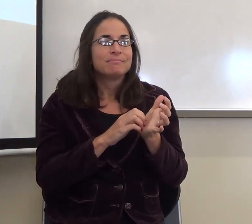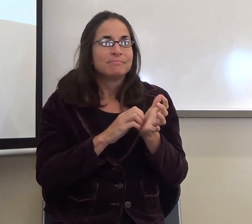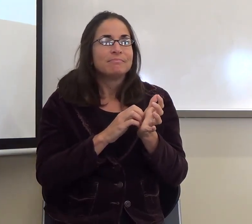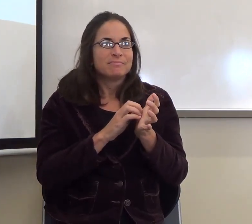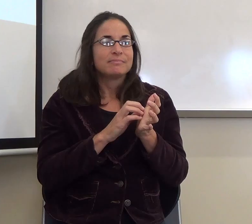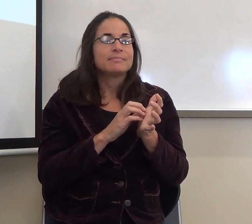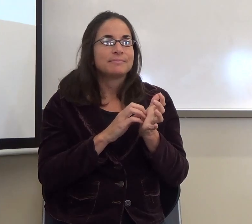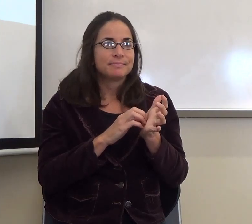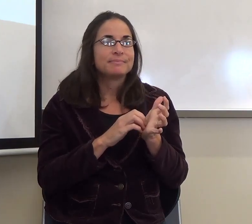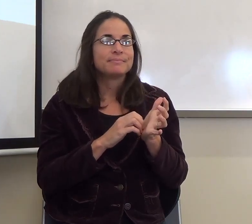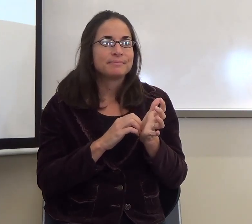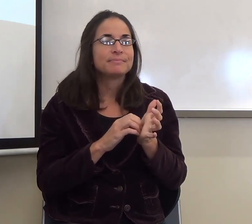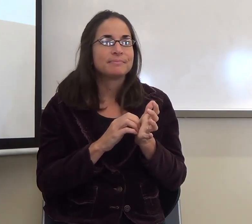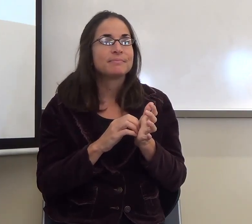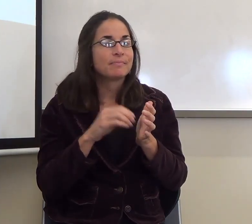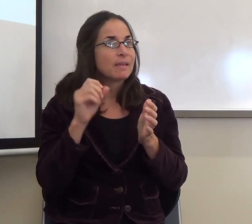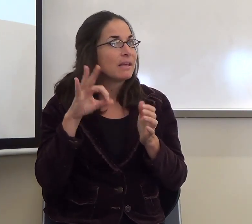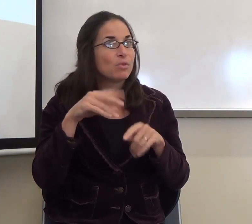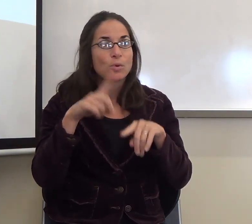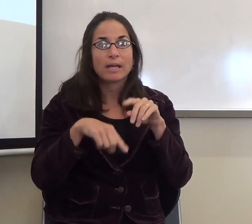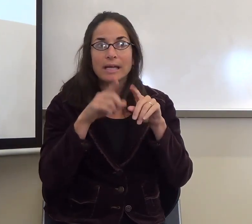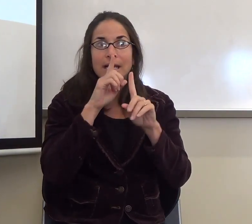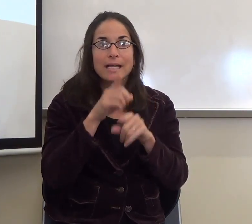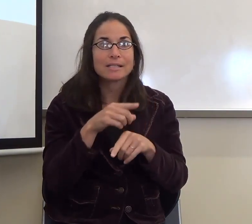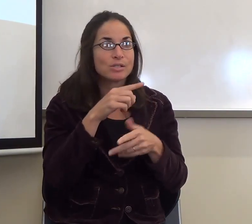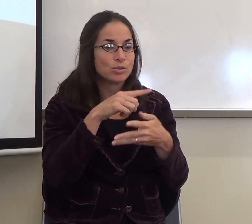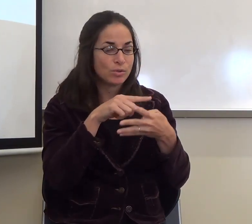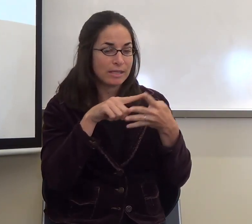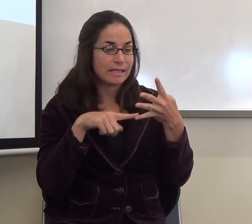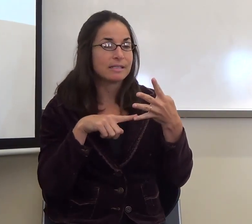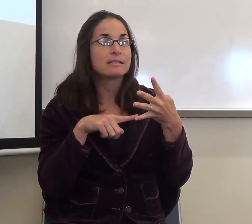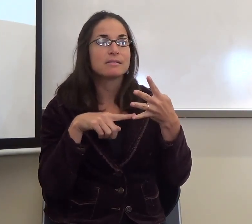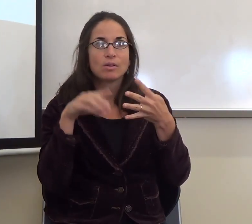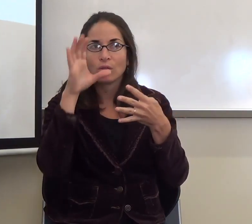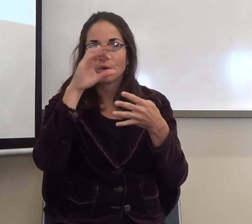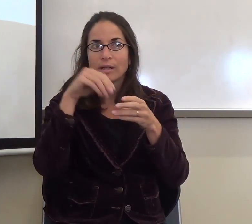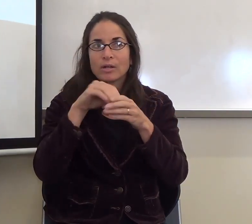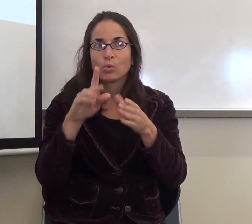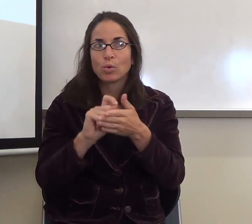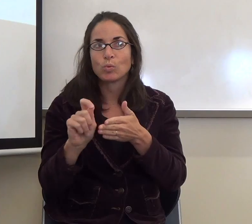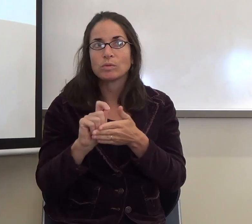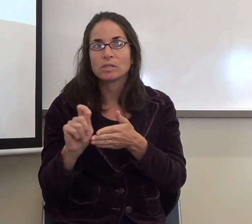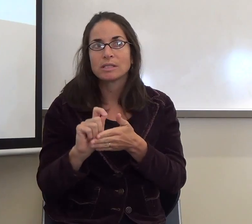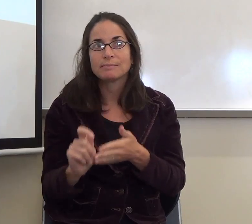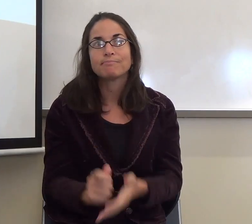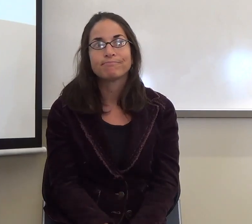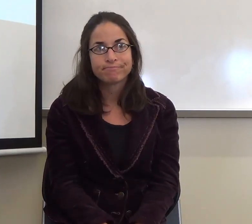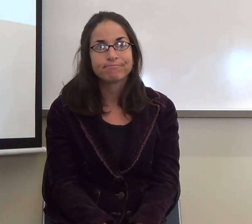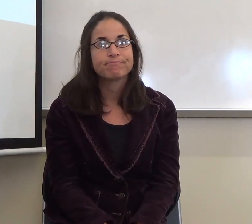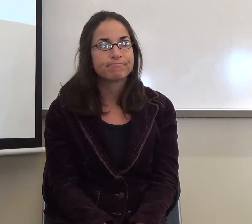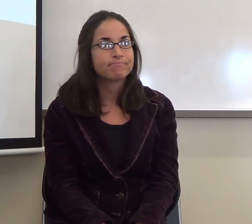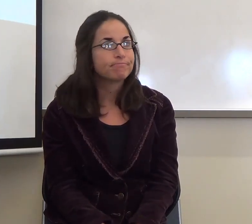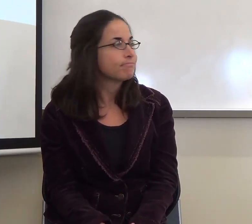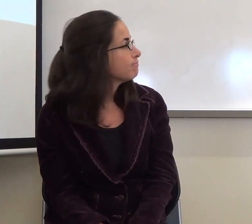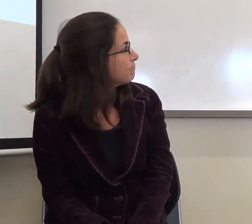questions. And if you can't answer them, you better be able to find them in your notes, okay? Okay, what do